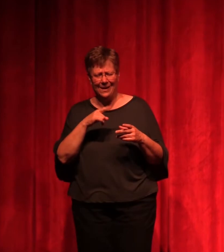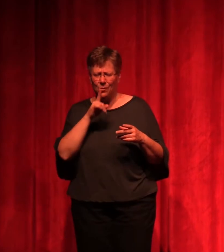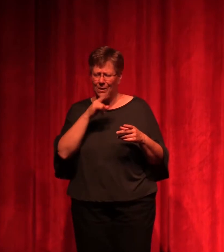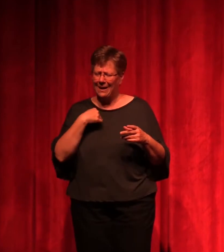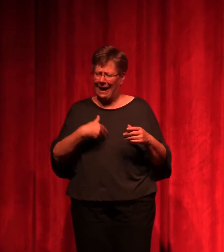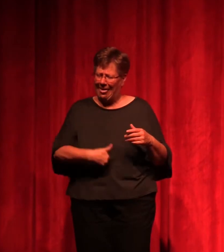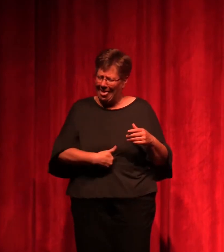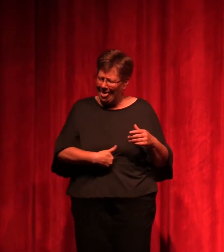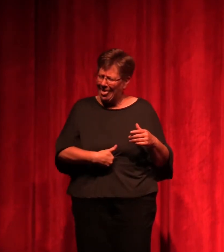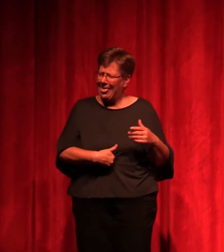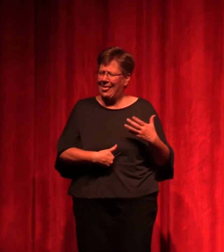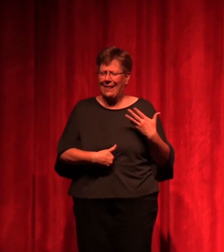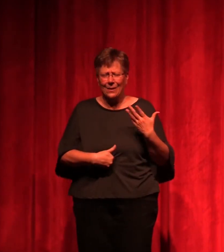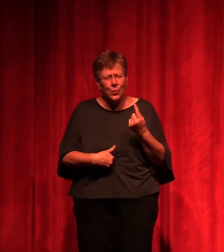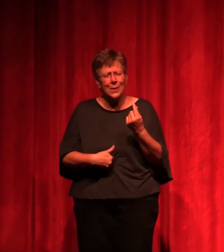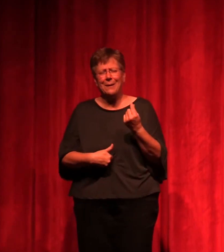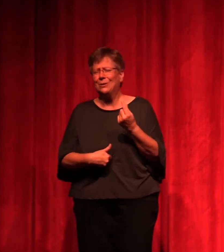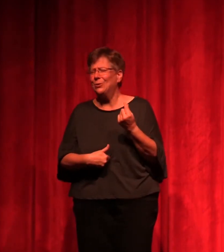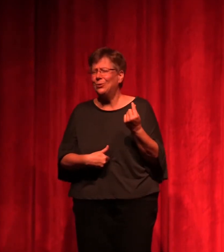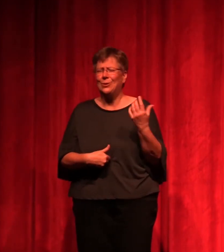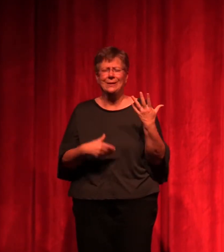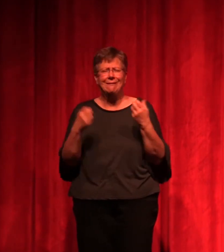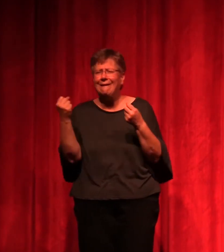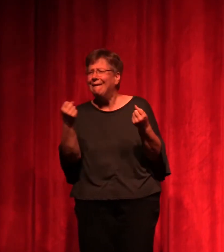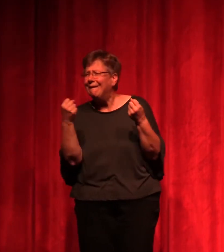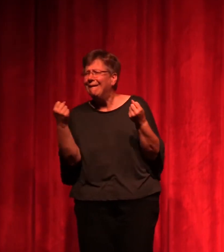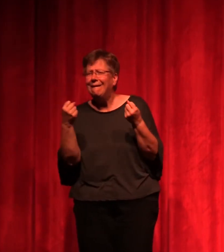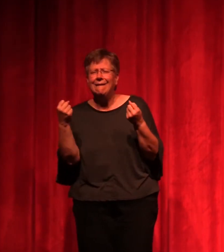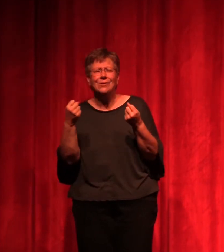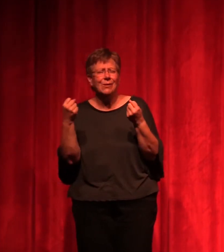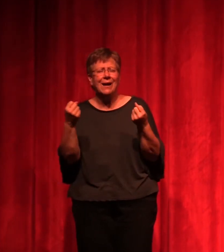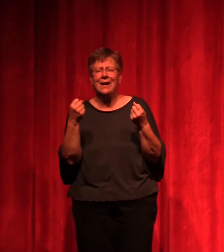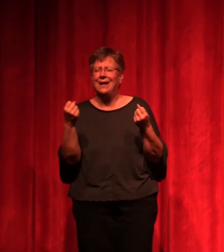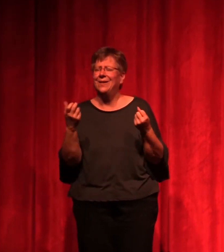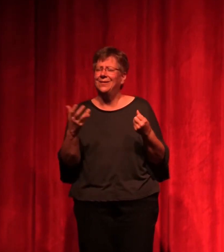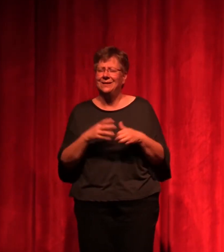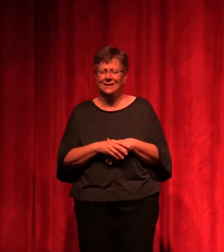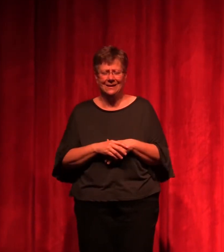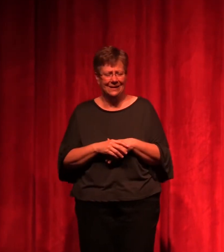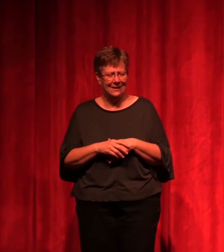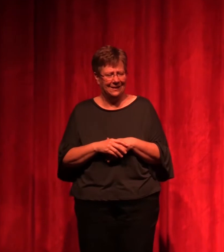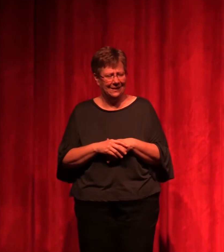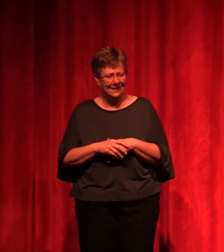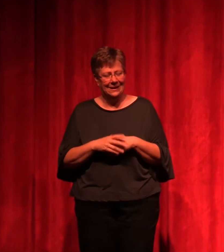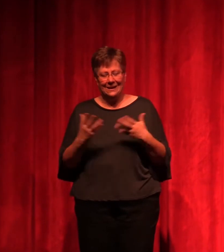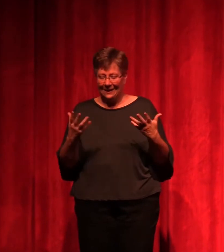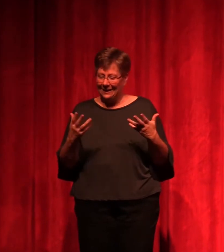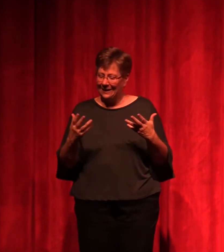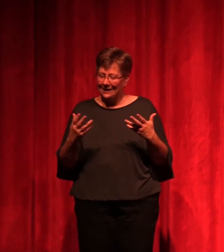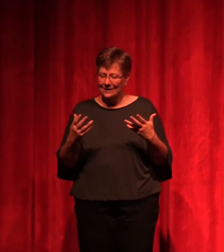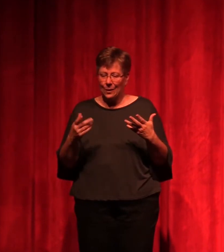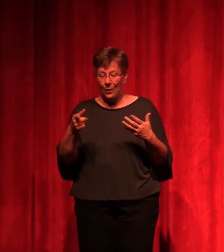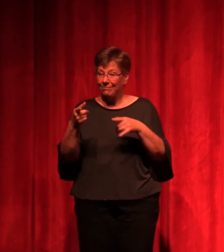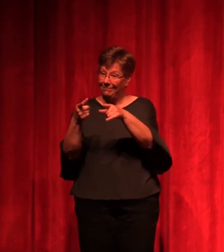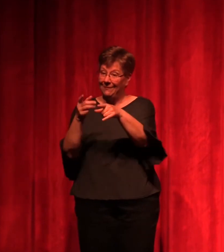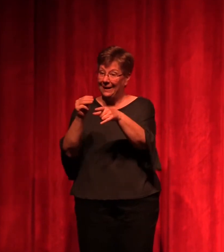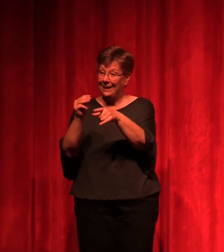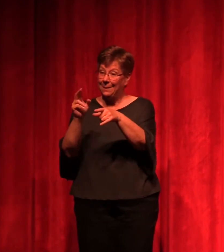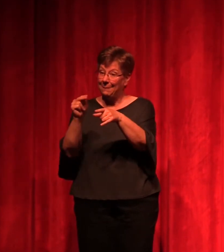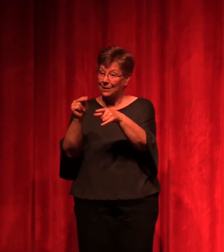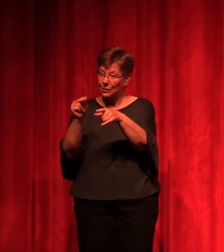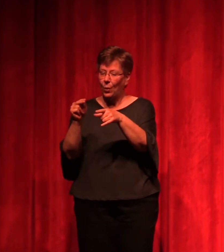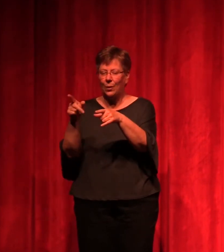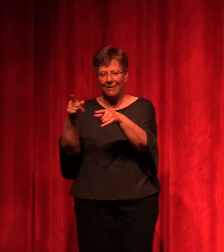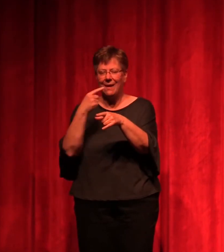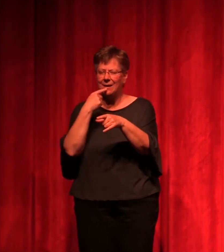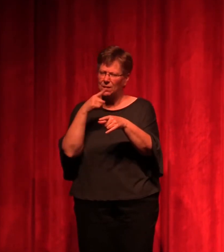of growing in here. Like, what am I doing here? I don't know. And so I said, you know, in Minnesota, they say you just got to have the